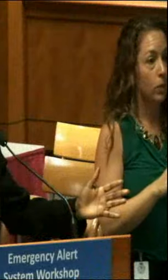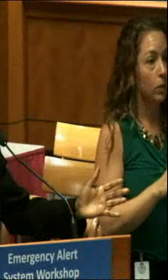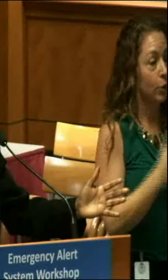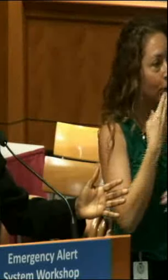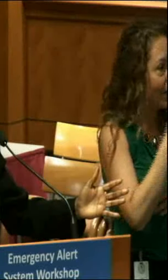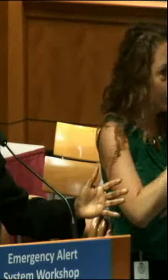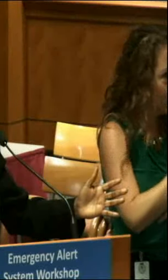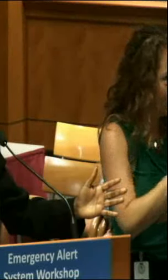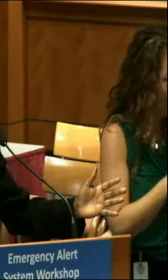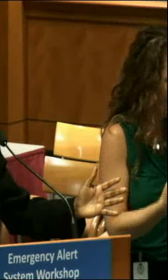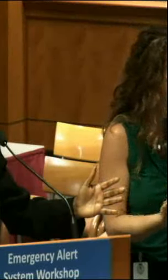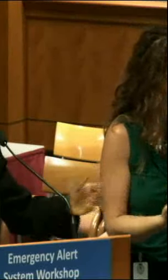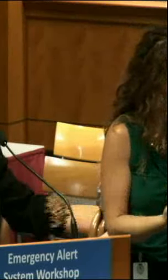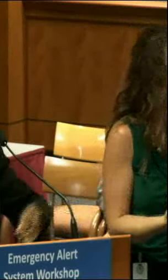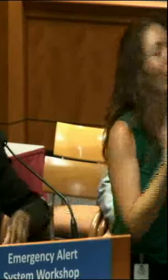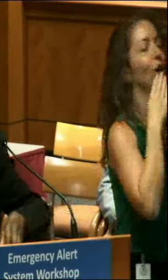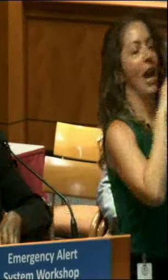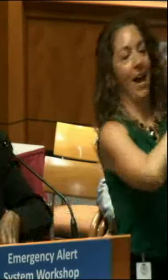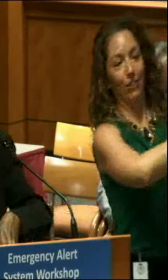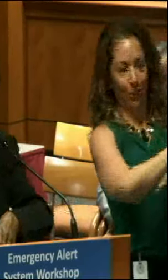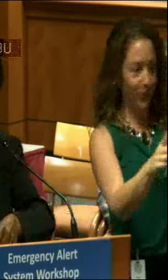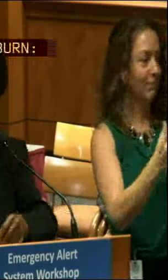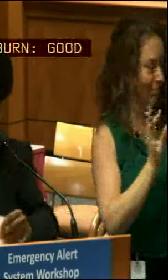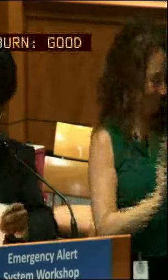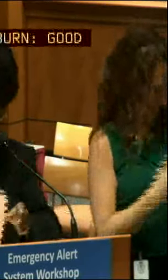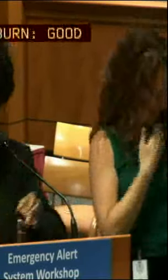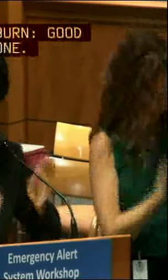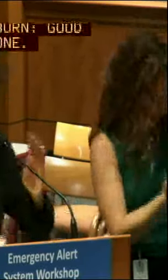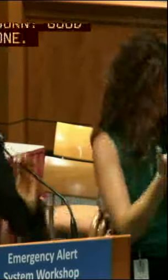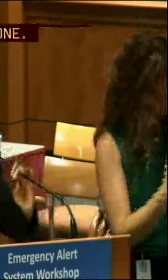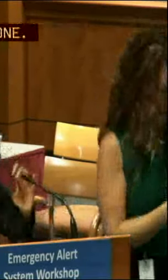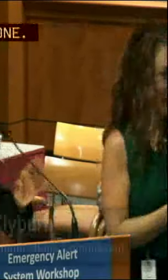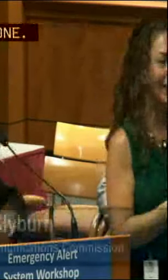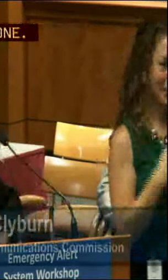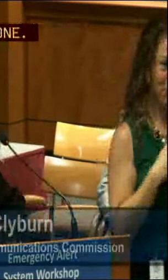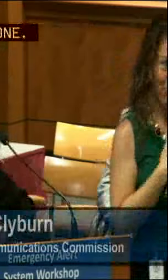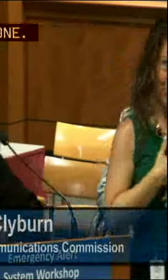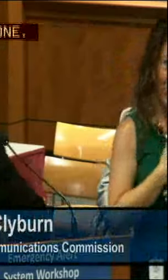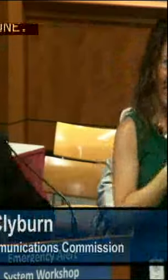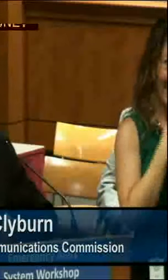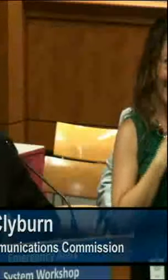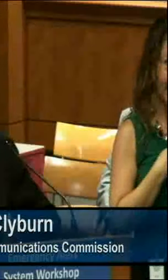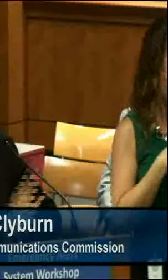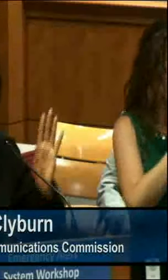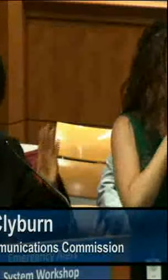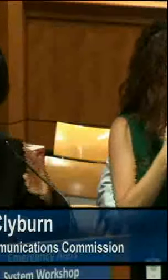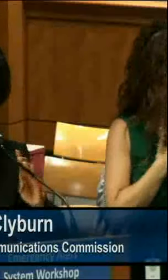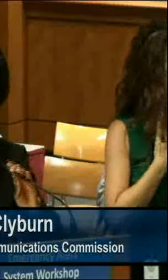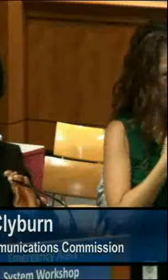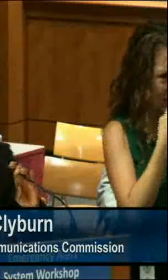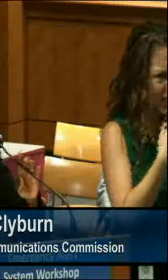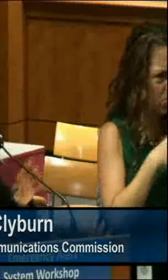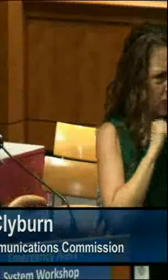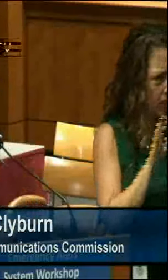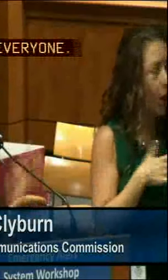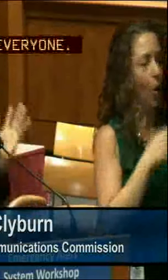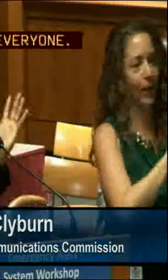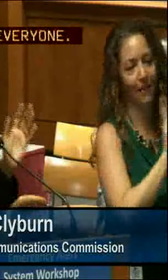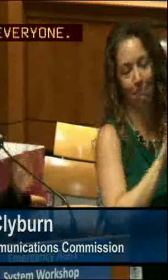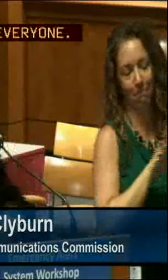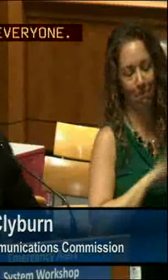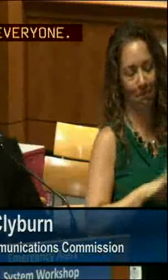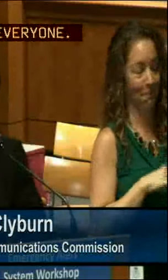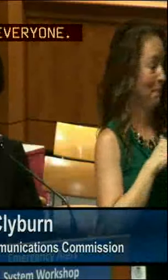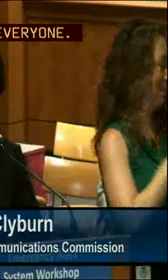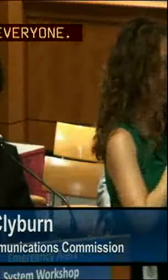Good afternoon, everyone. Good afternoon. Thank you. I appreciate it. You're not happy to see me? Okay, that's okay. Thank